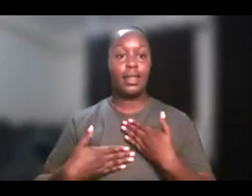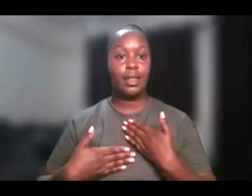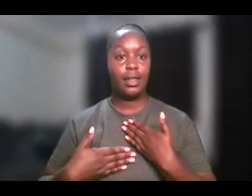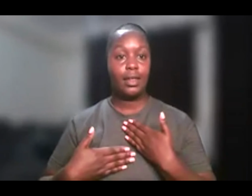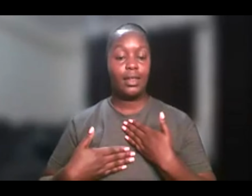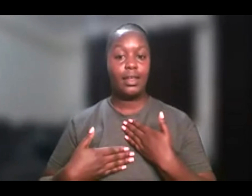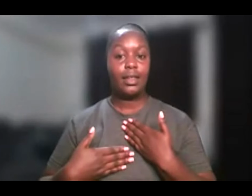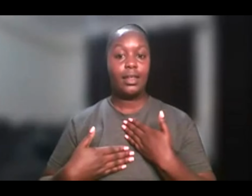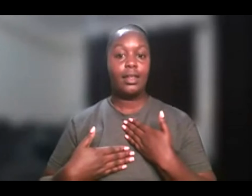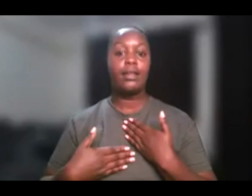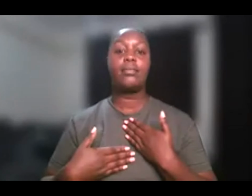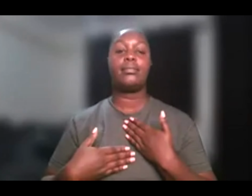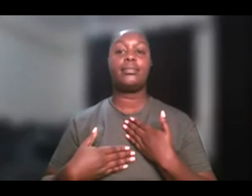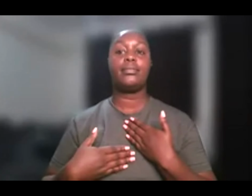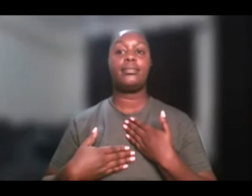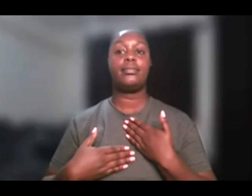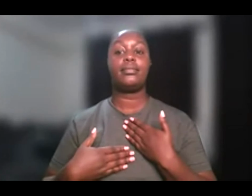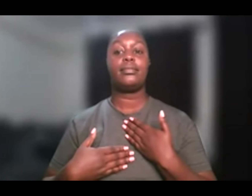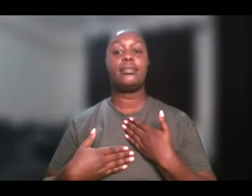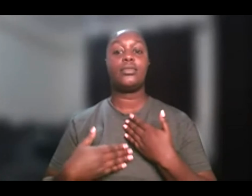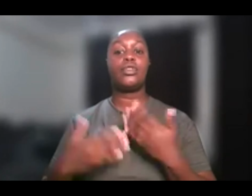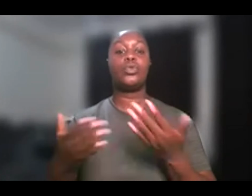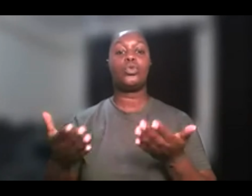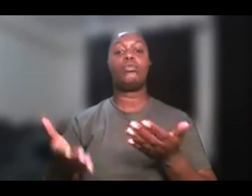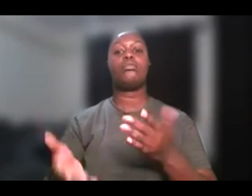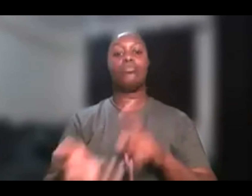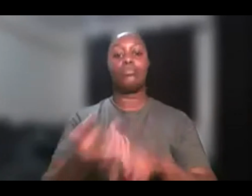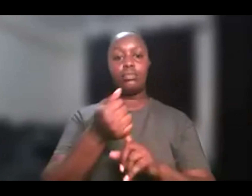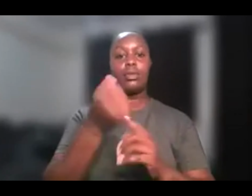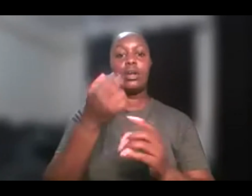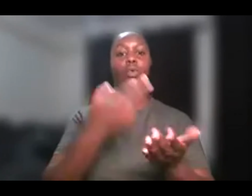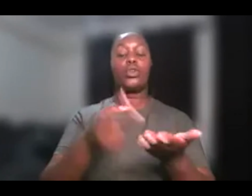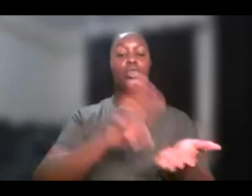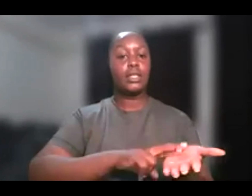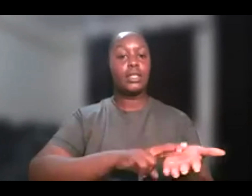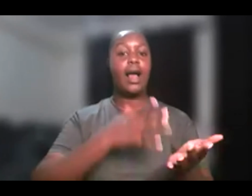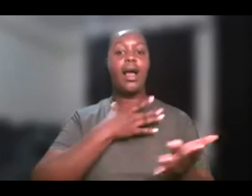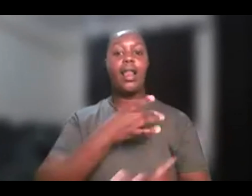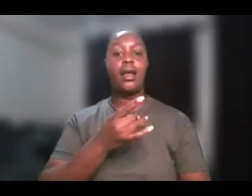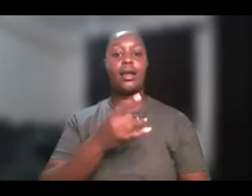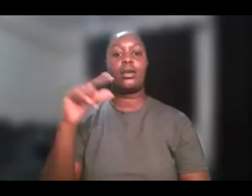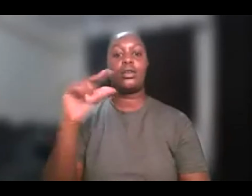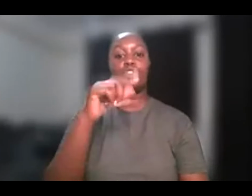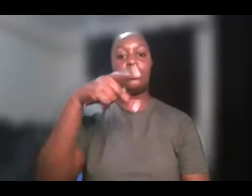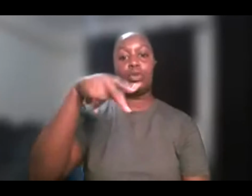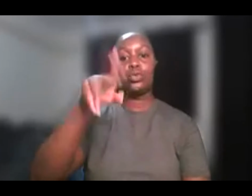get resources like GPUs, which, for example, with AI models, it can be very